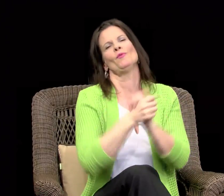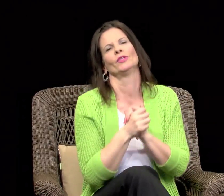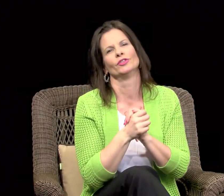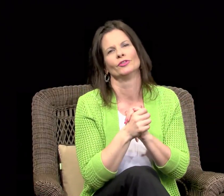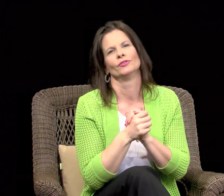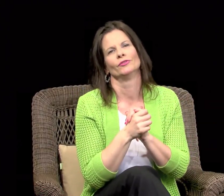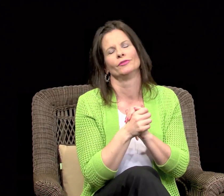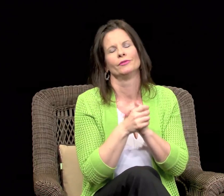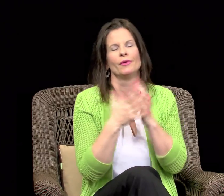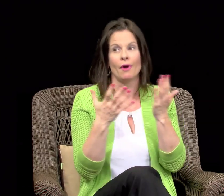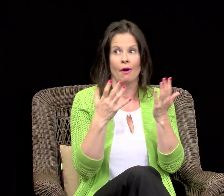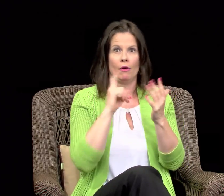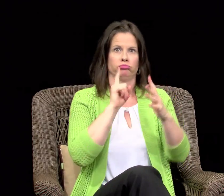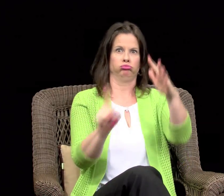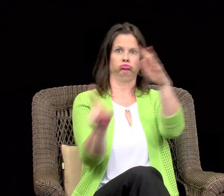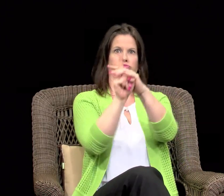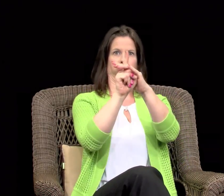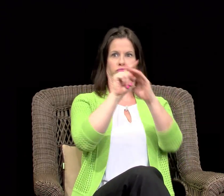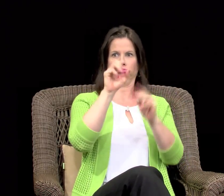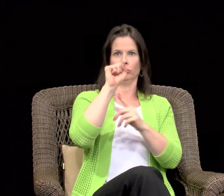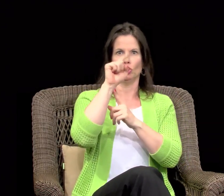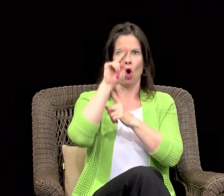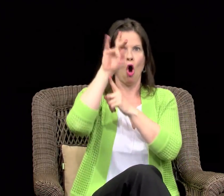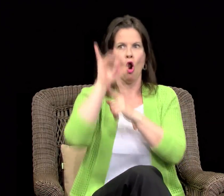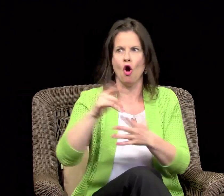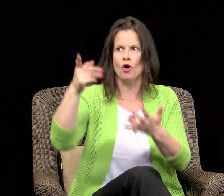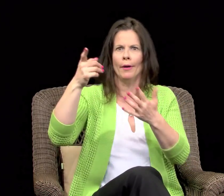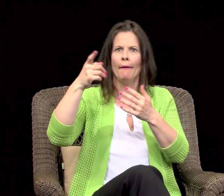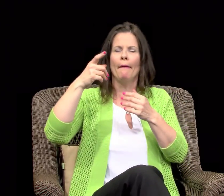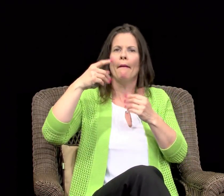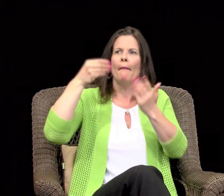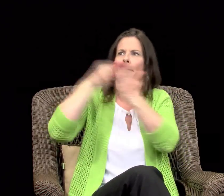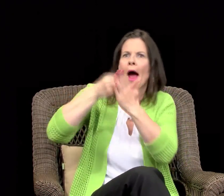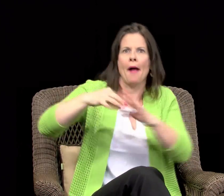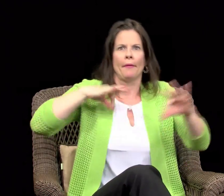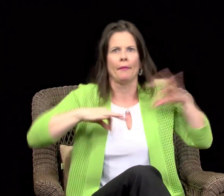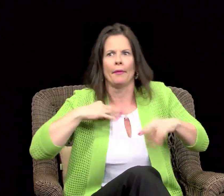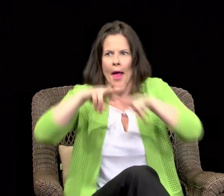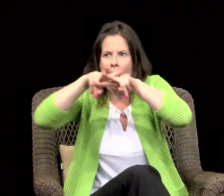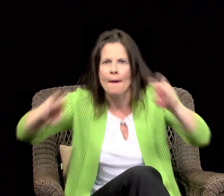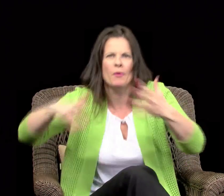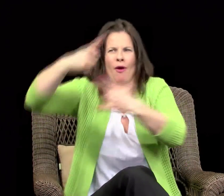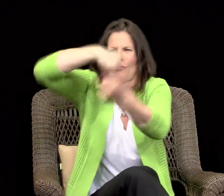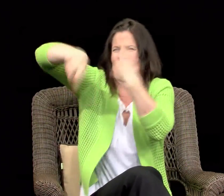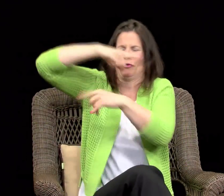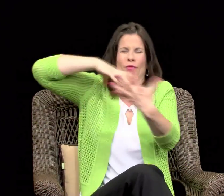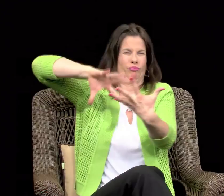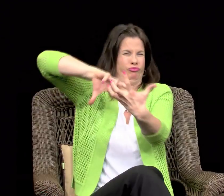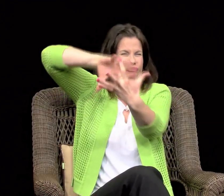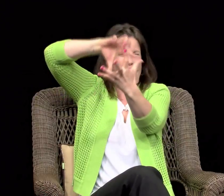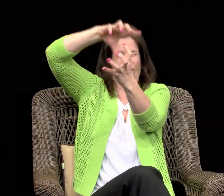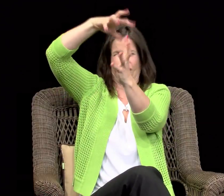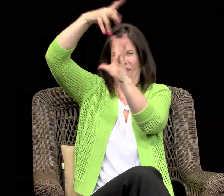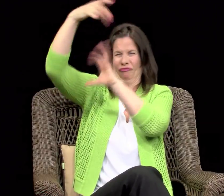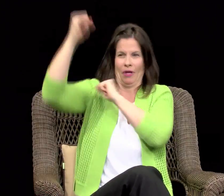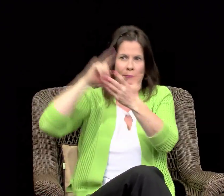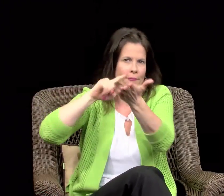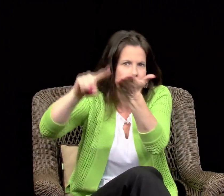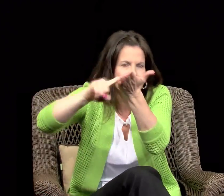saying is that hearing aid is a tool and sign language is important. And Starkey, they're getting so much money. They